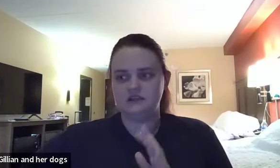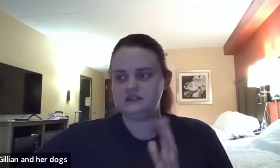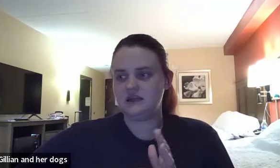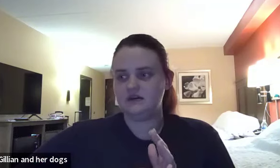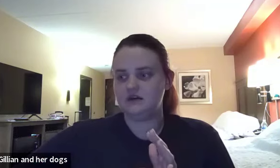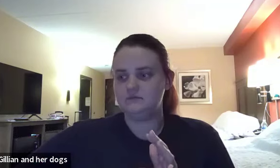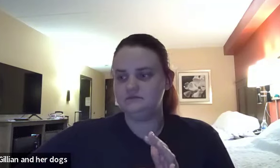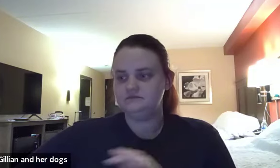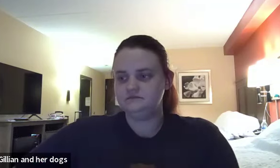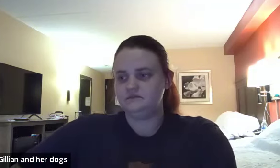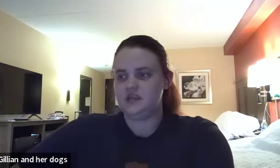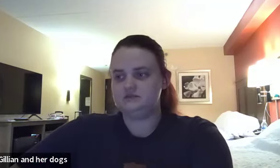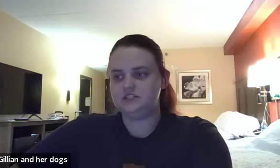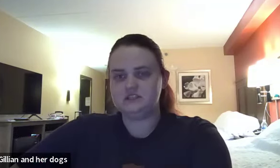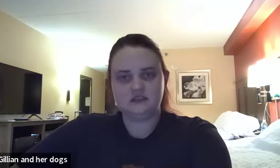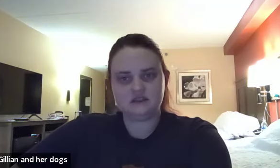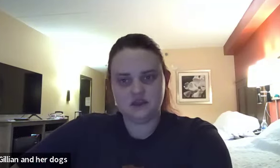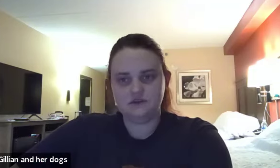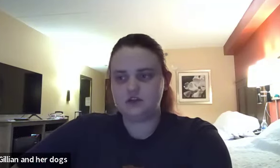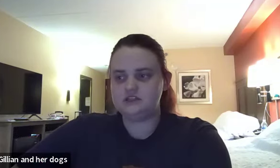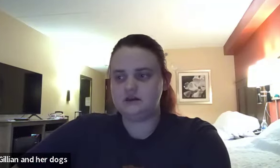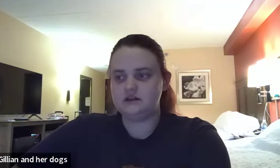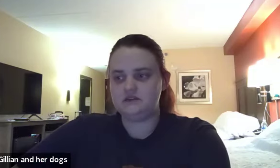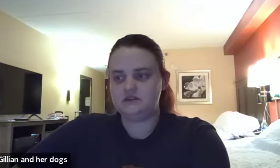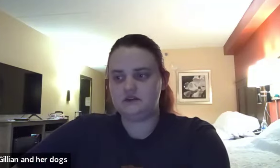doesn't have to be just like a sign. If you're curious about anything,